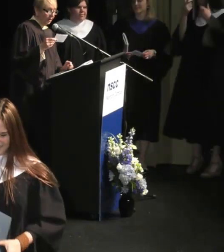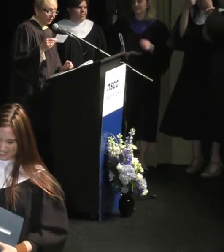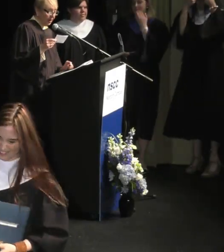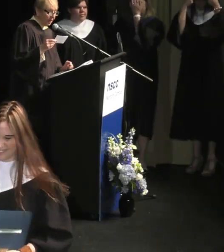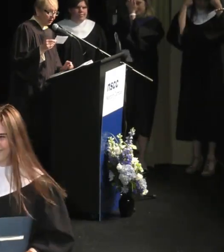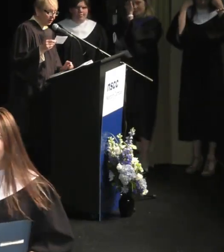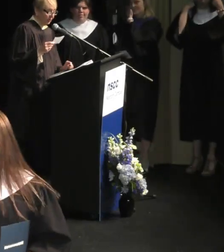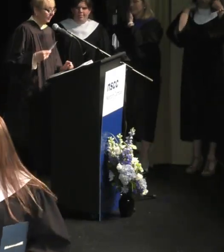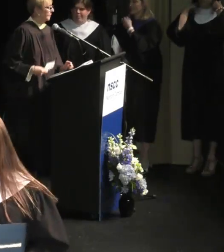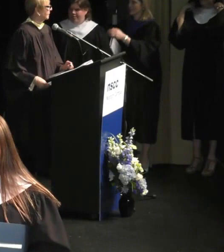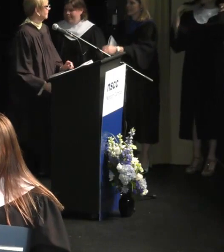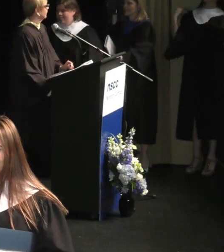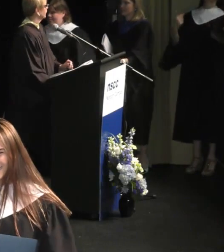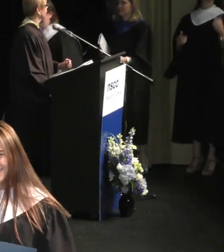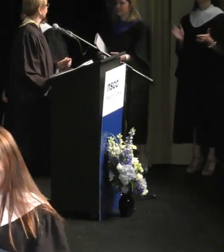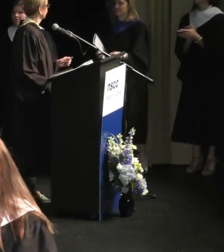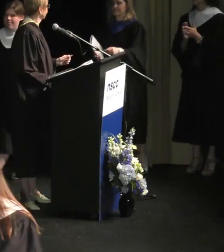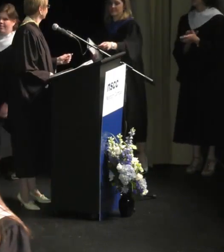Courtney Faulkner.